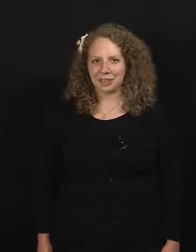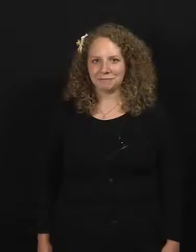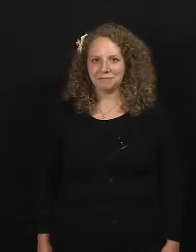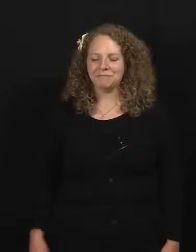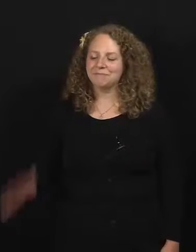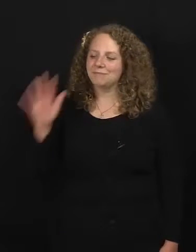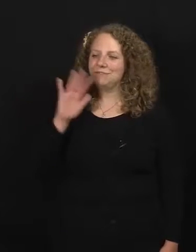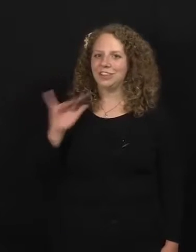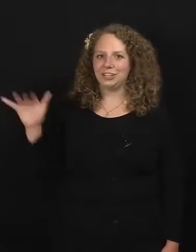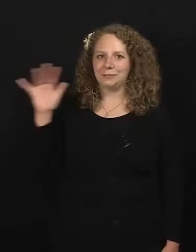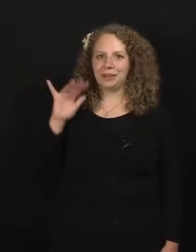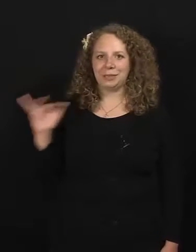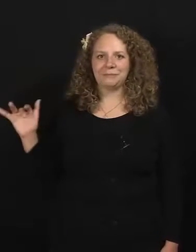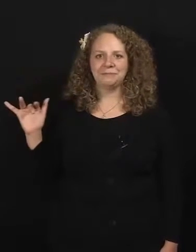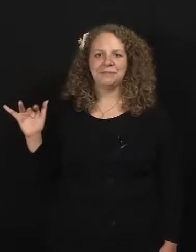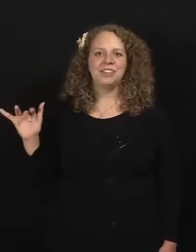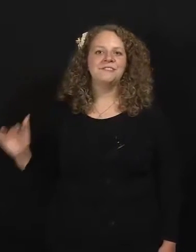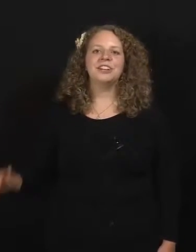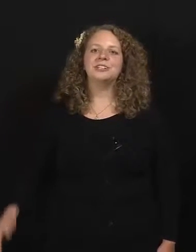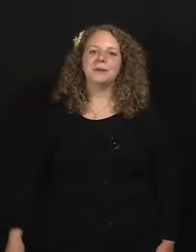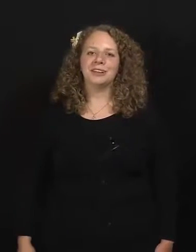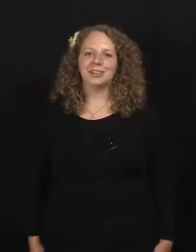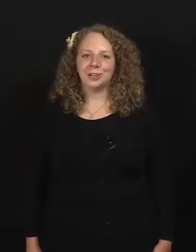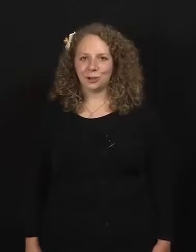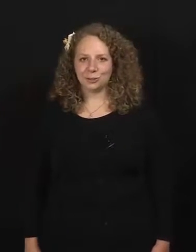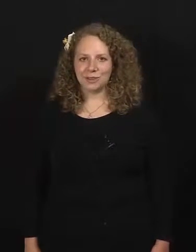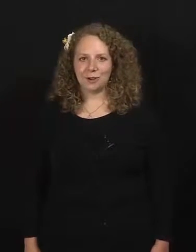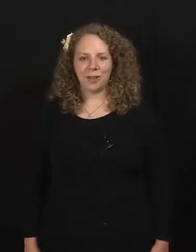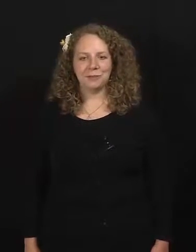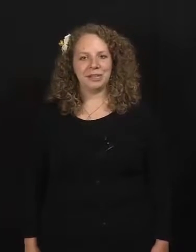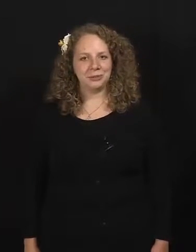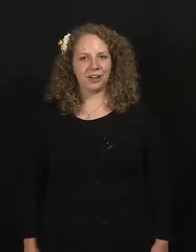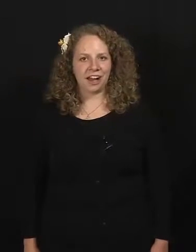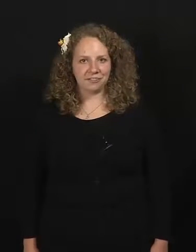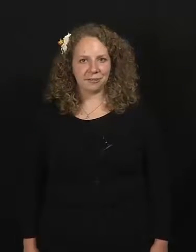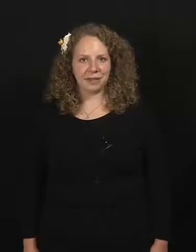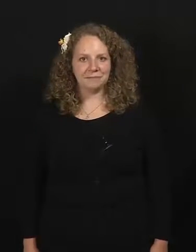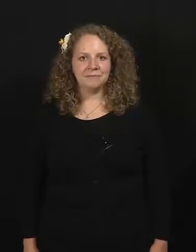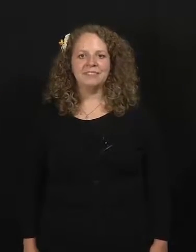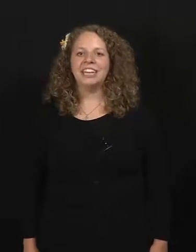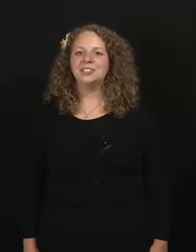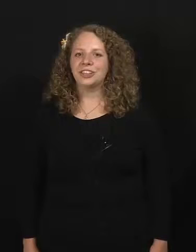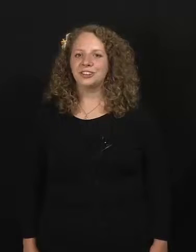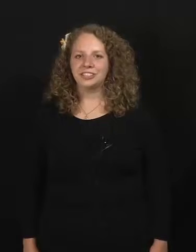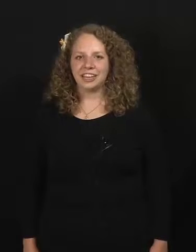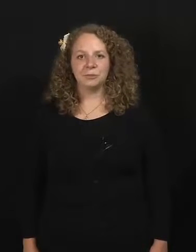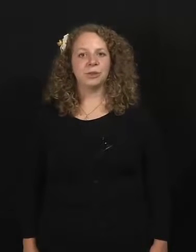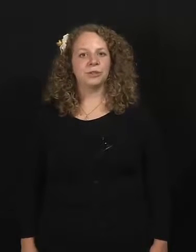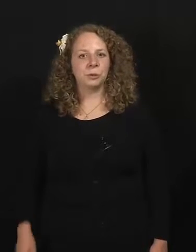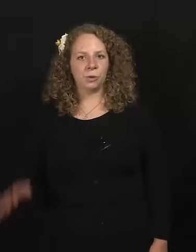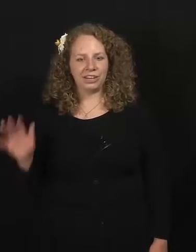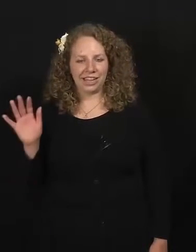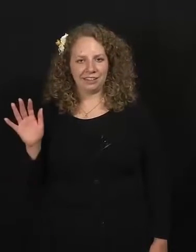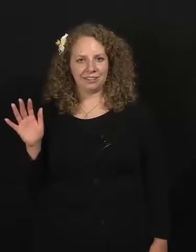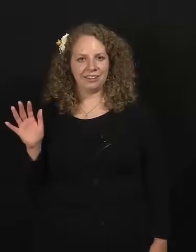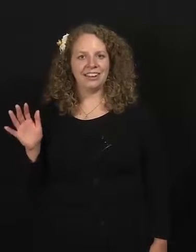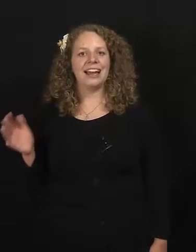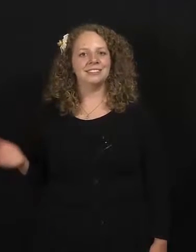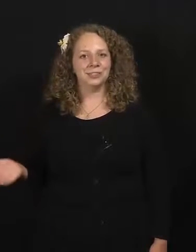fingerspelling. Fingerspelling. Fingerspelling can also be called the manual alphabet. Each letter is signed with only one hand and has its